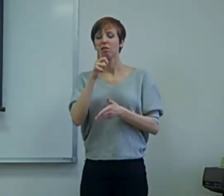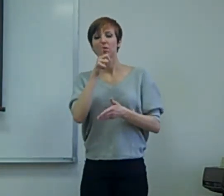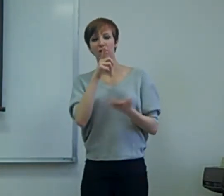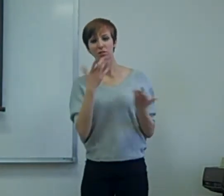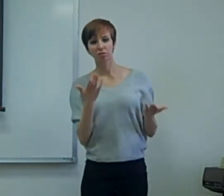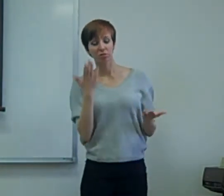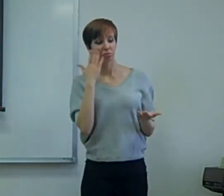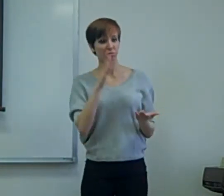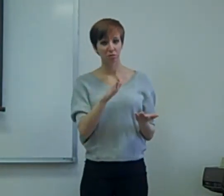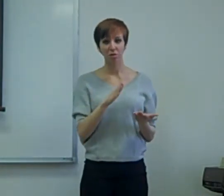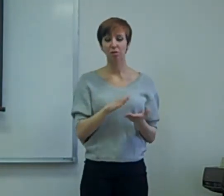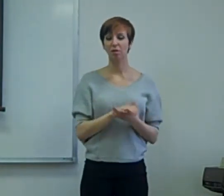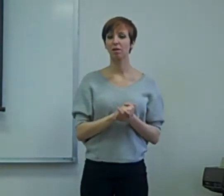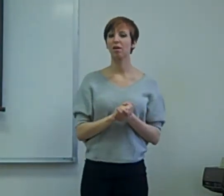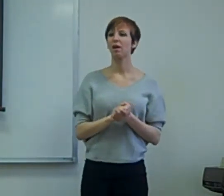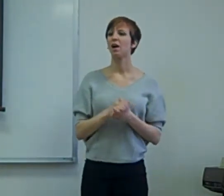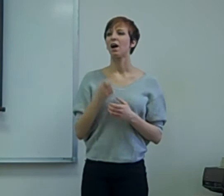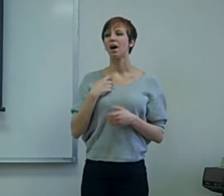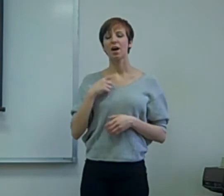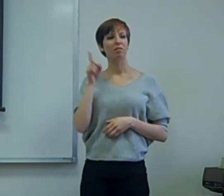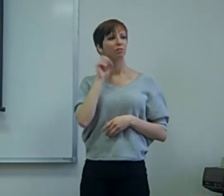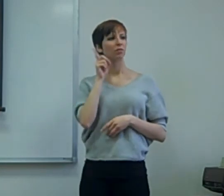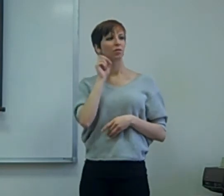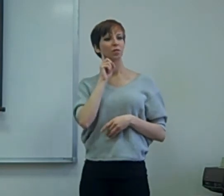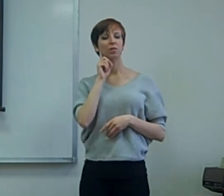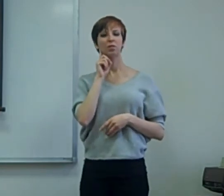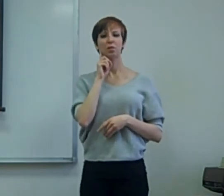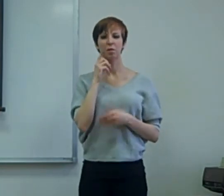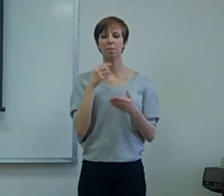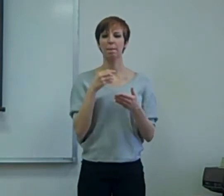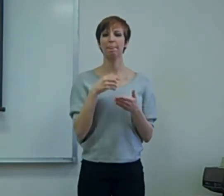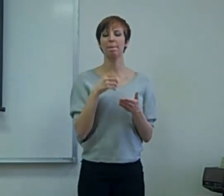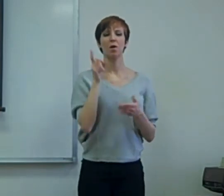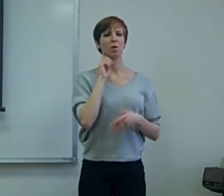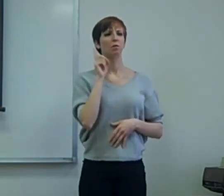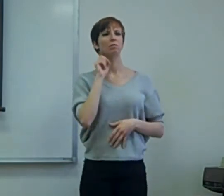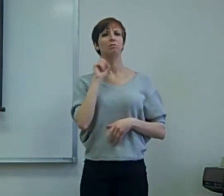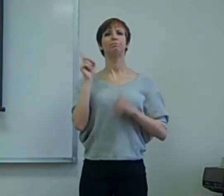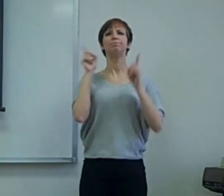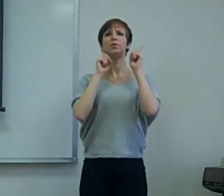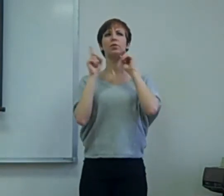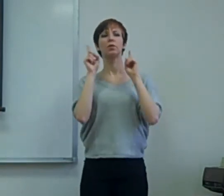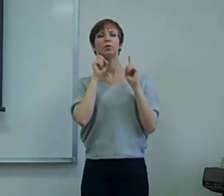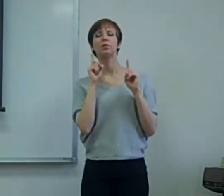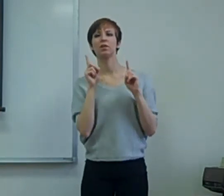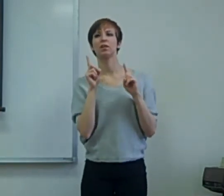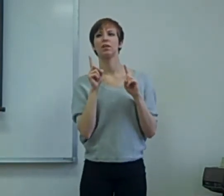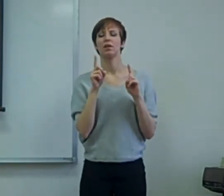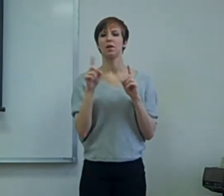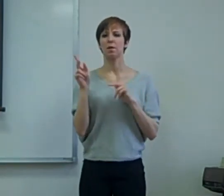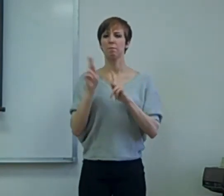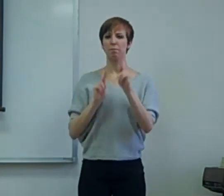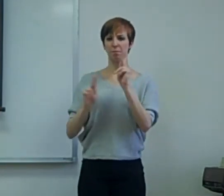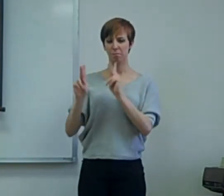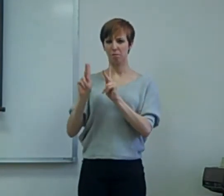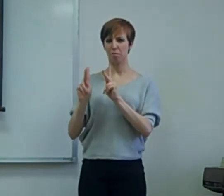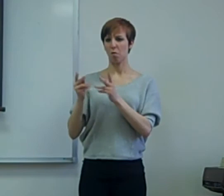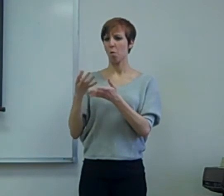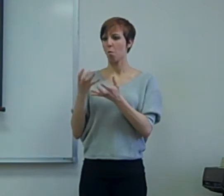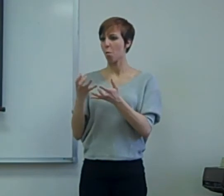I bought stuff. I've overheard people say they want something, and then it's usually somebody that I kind of know, and then I'll buy it and